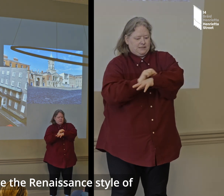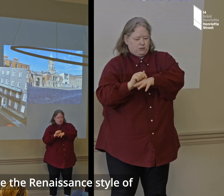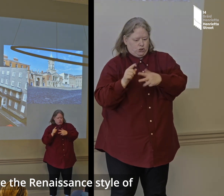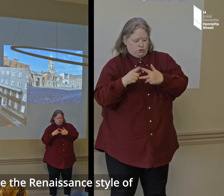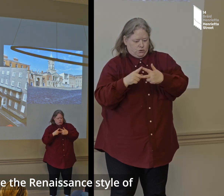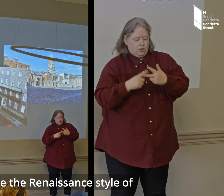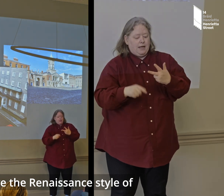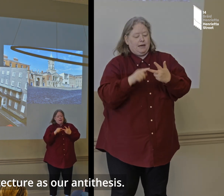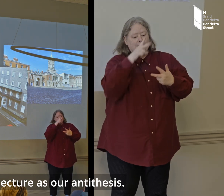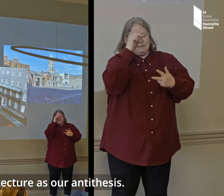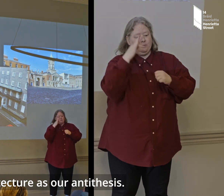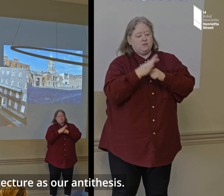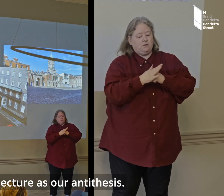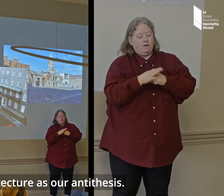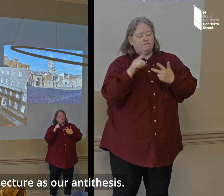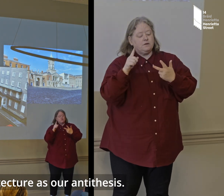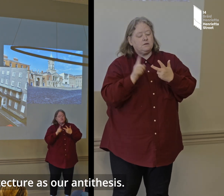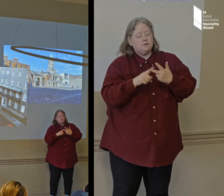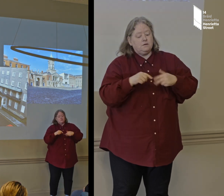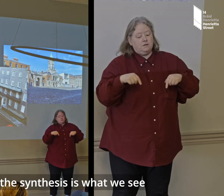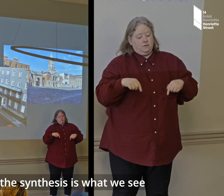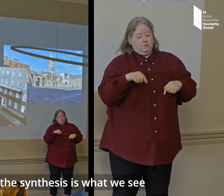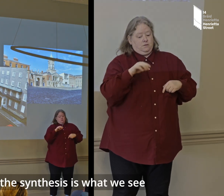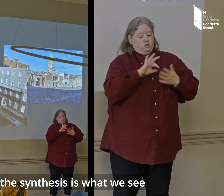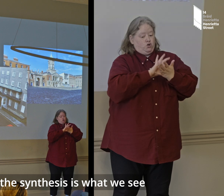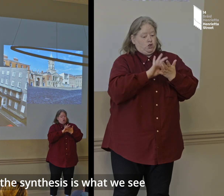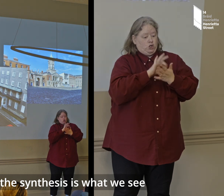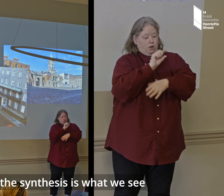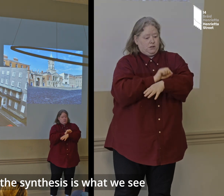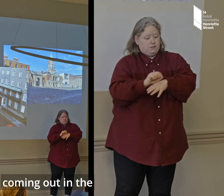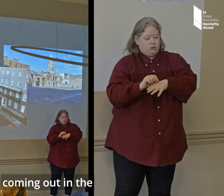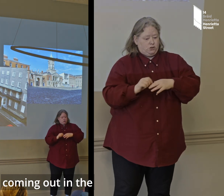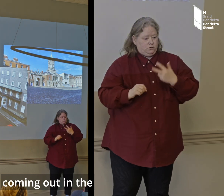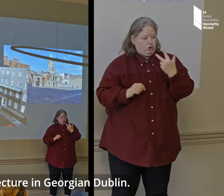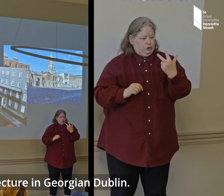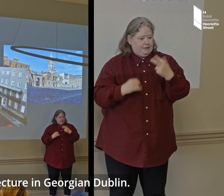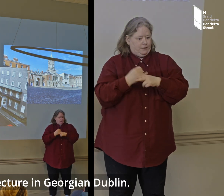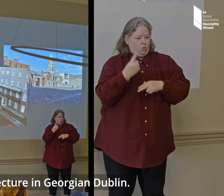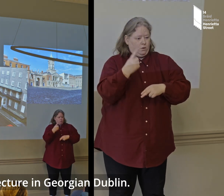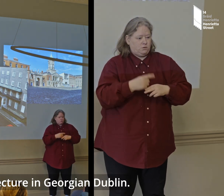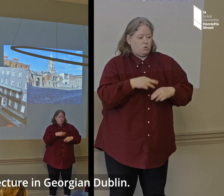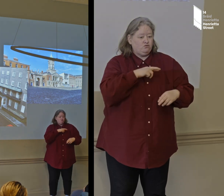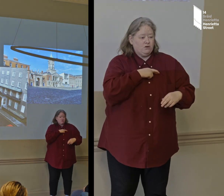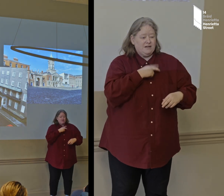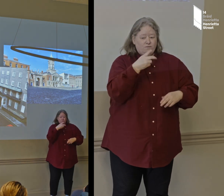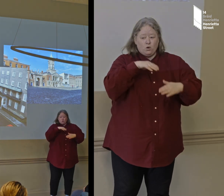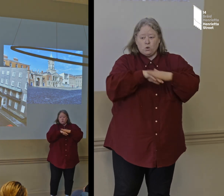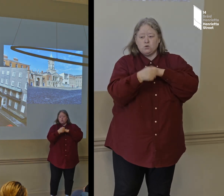the Renaissance style of architecture as our antithesis, and then the synthesis is what we see coming out in the architecture in Georgian